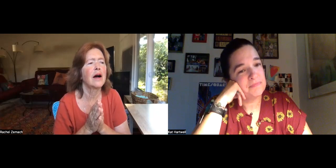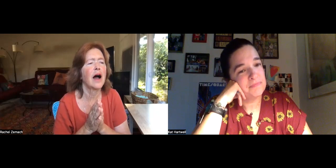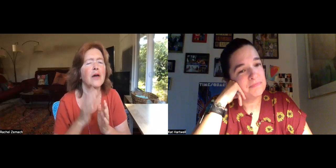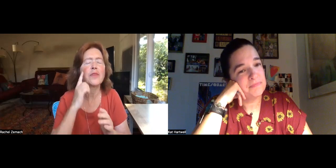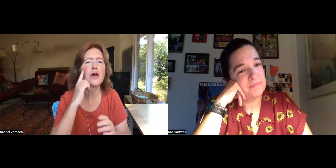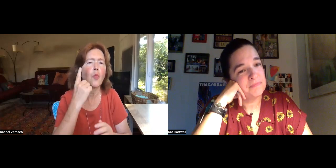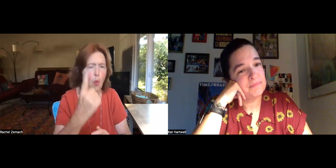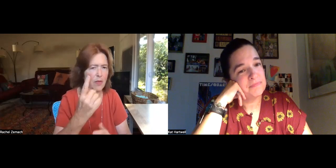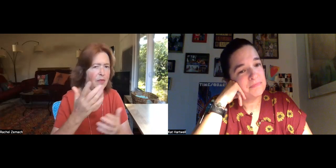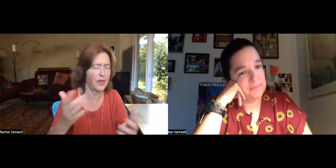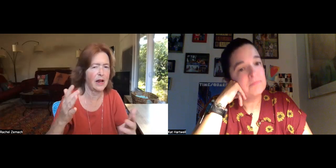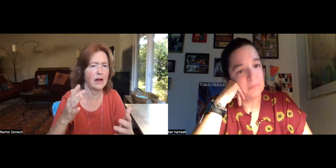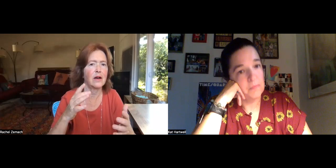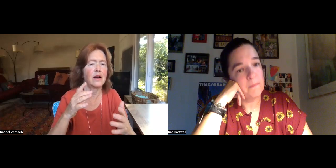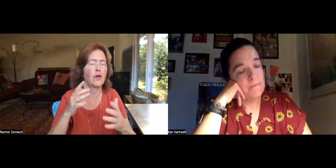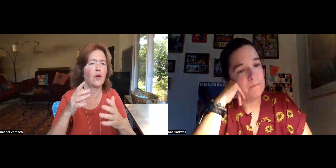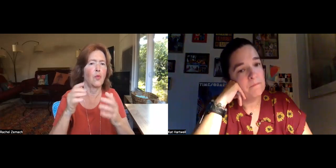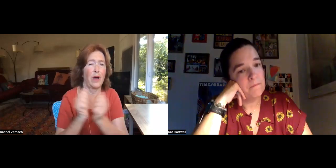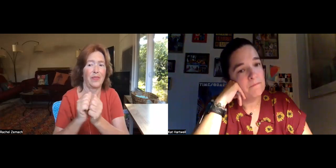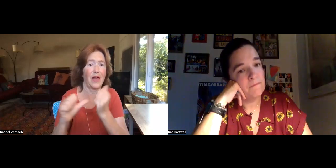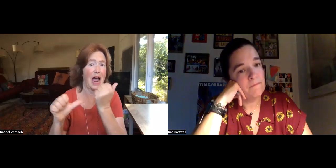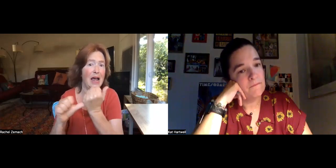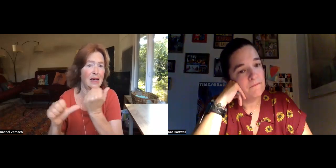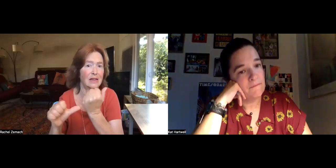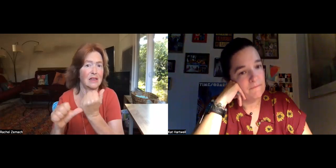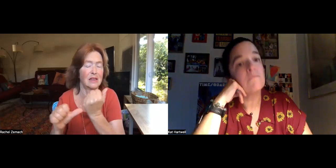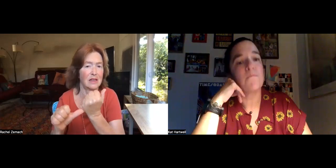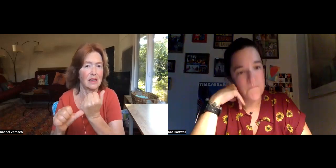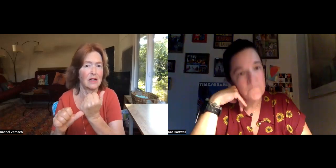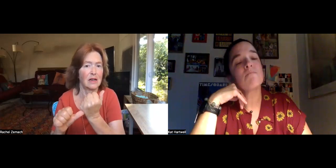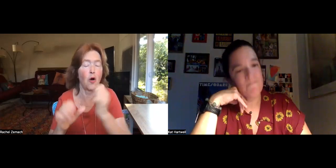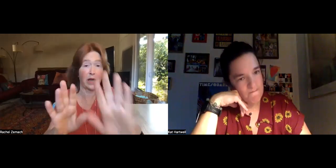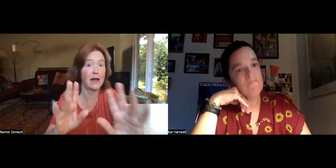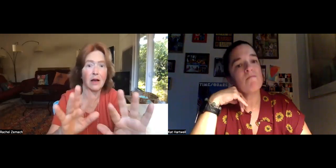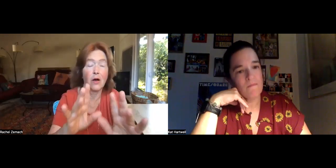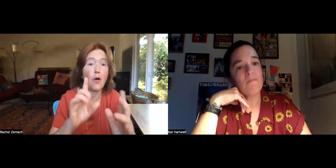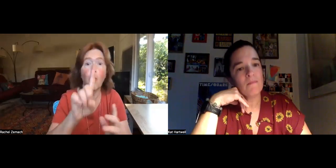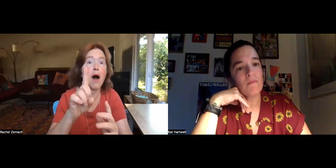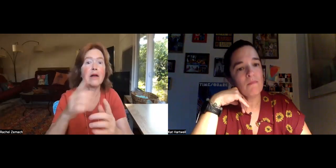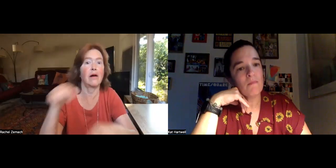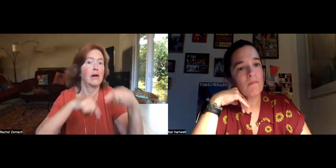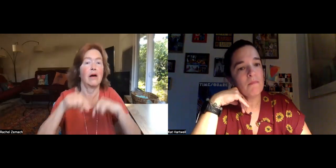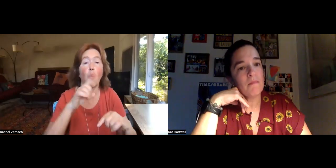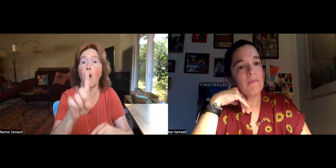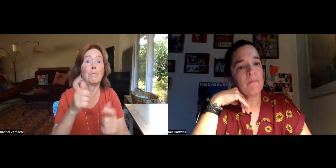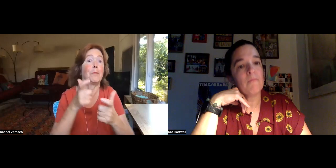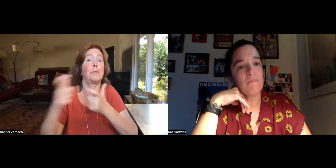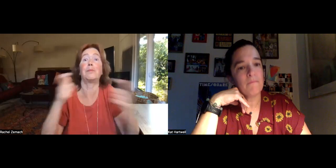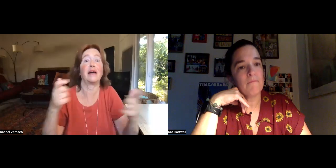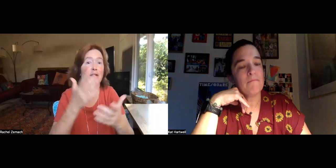I think one thing is the aid. Okay, one big